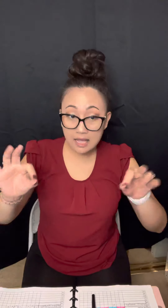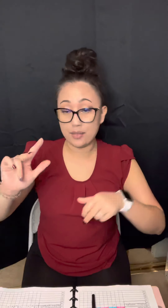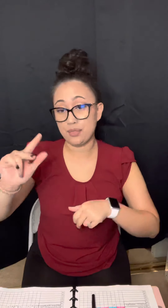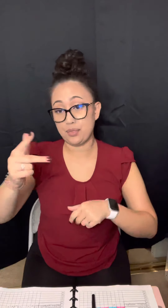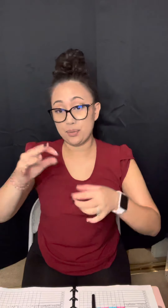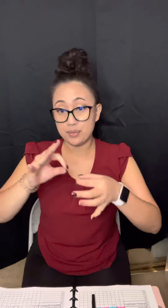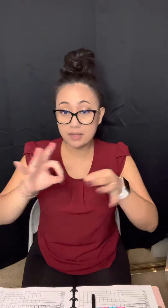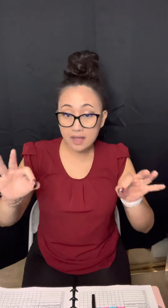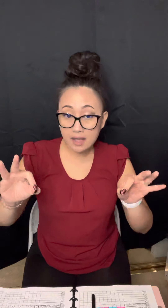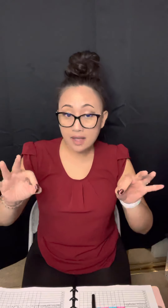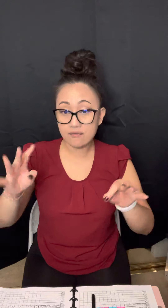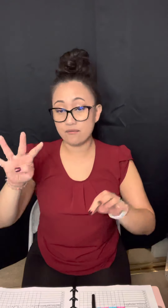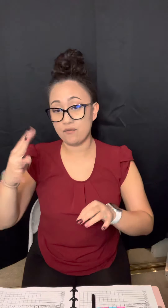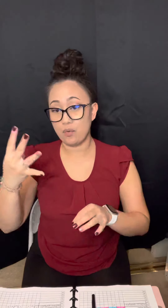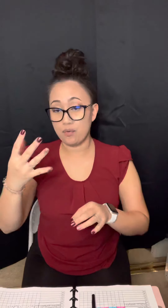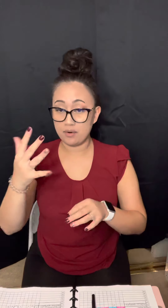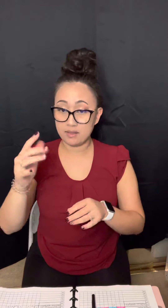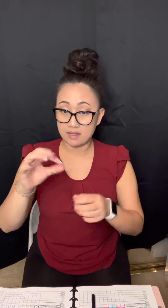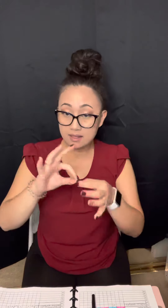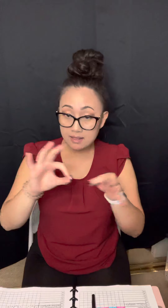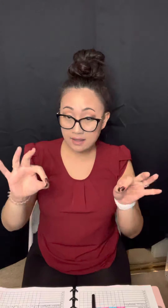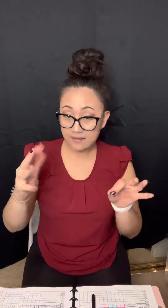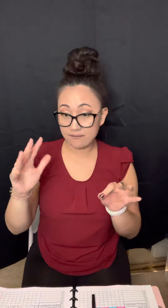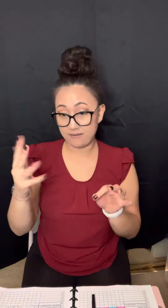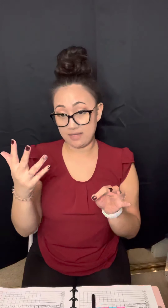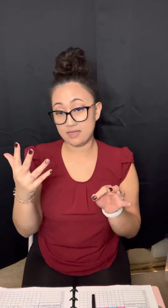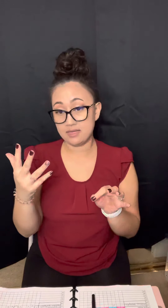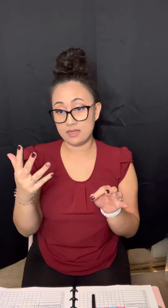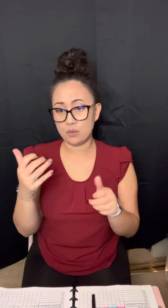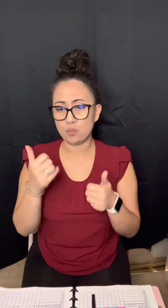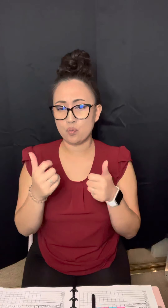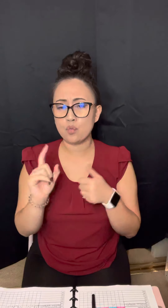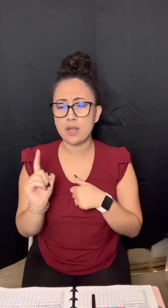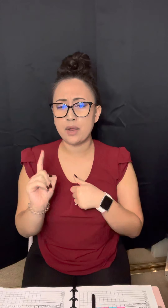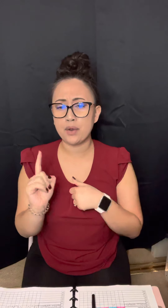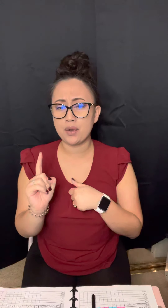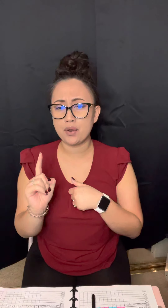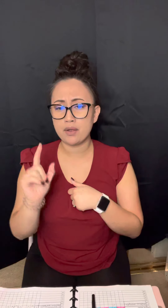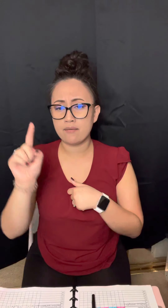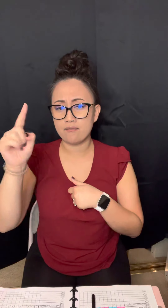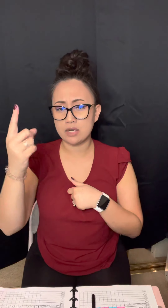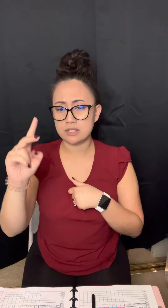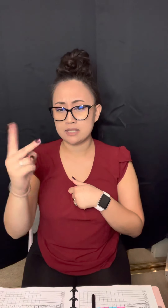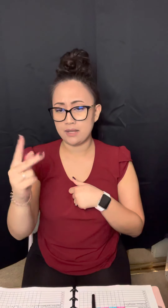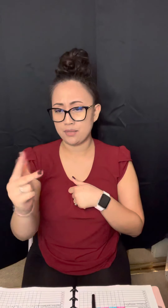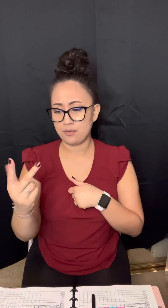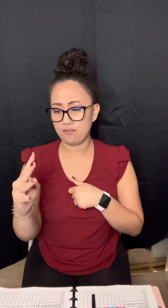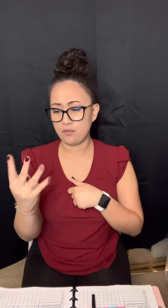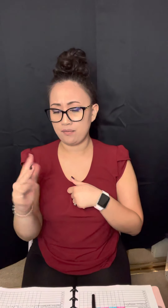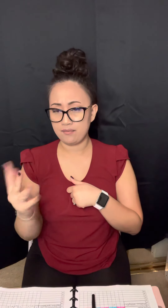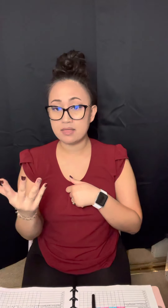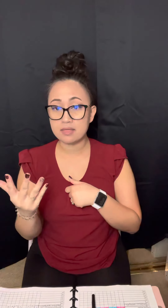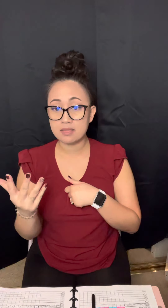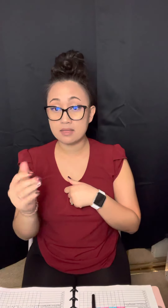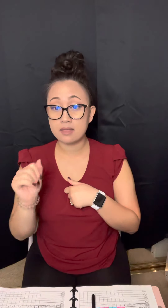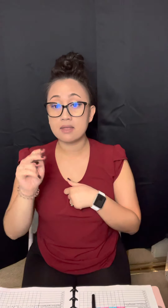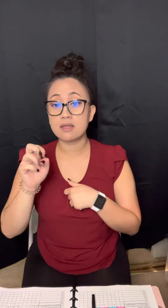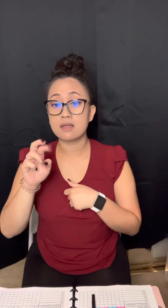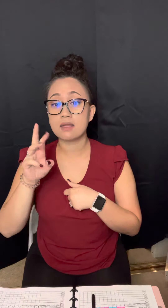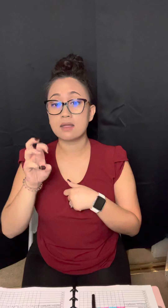line? Show me on your hands. Where is the word go? Andrew's looking for it. Show me what line it's